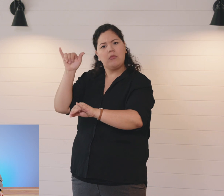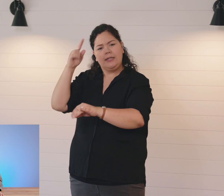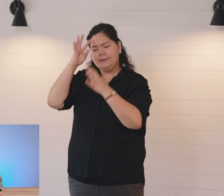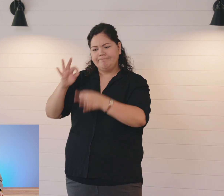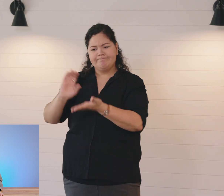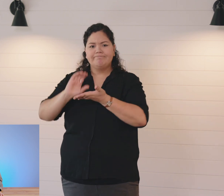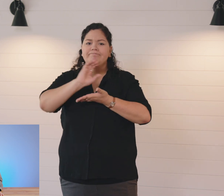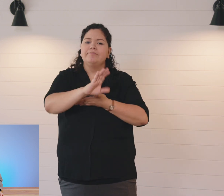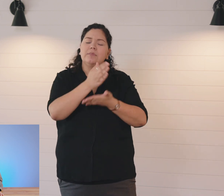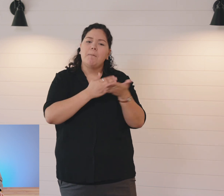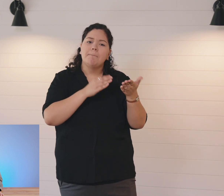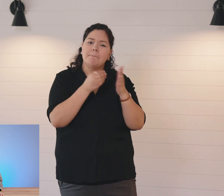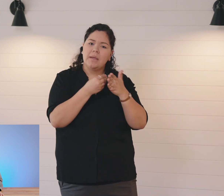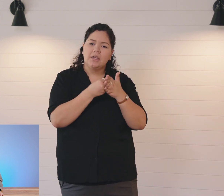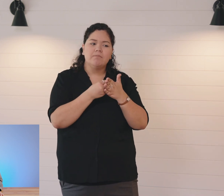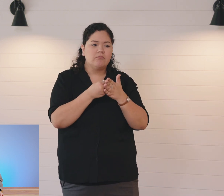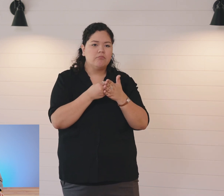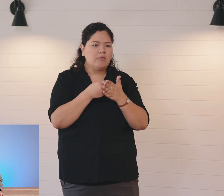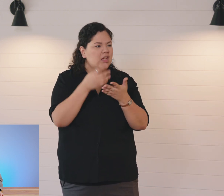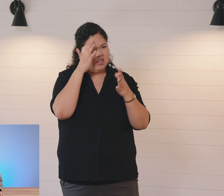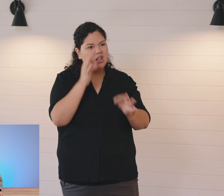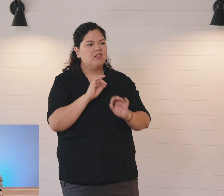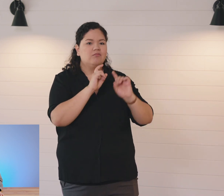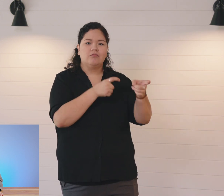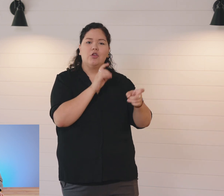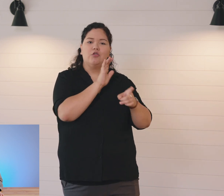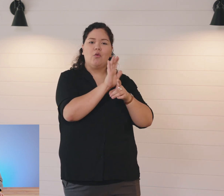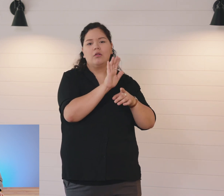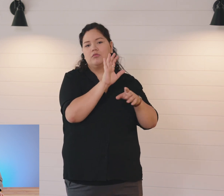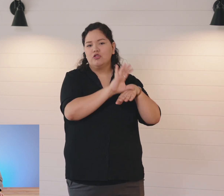proceeds. I thought I'd give it to the seminary.